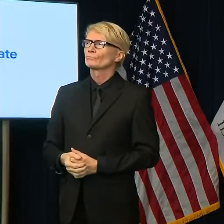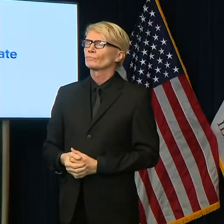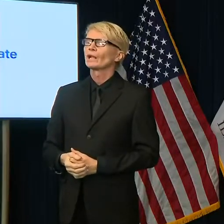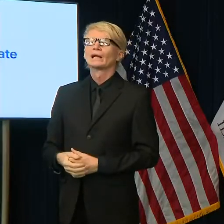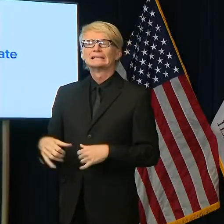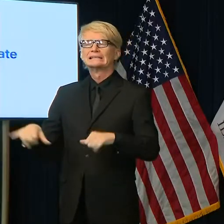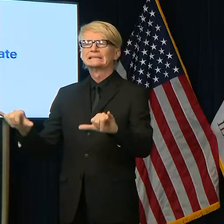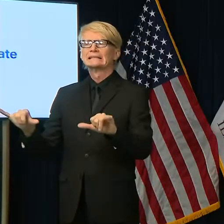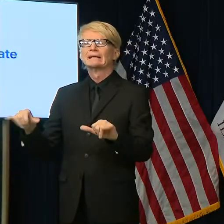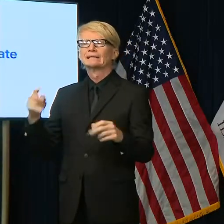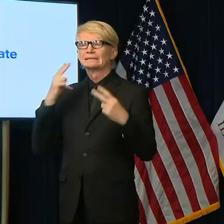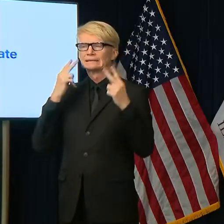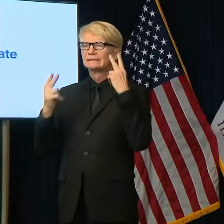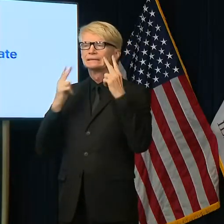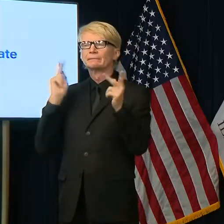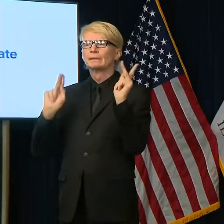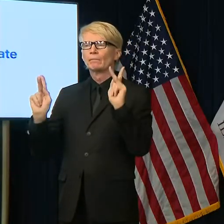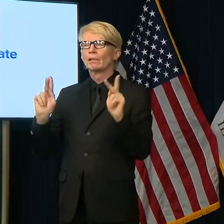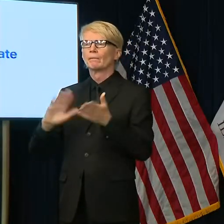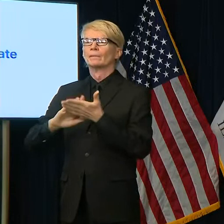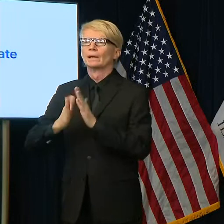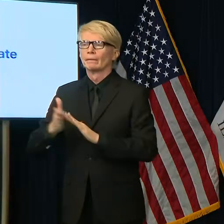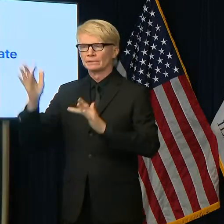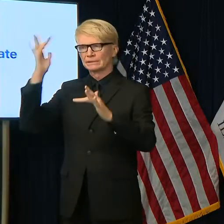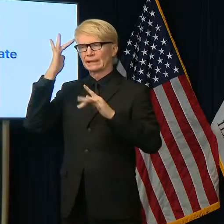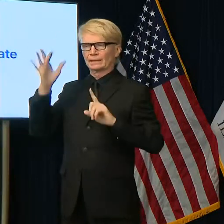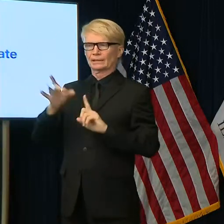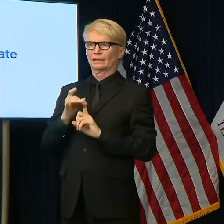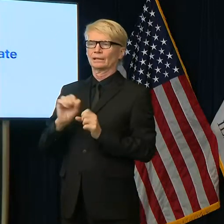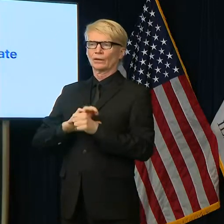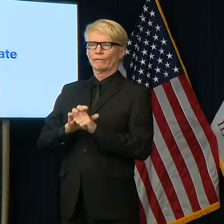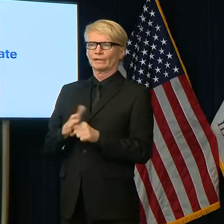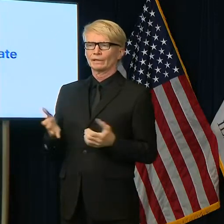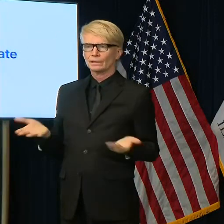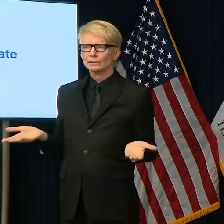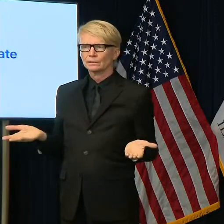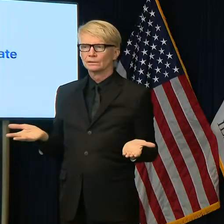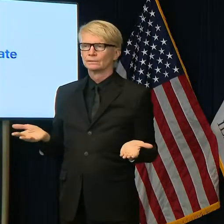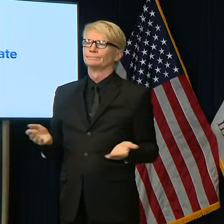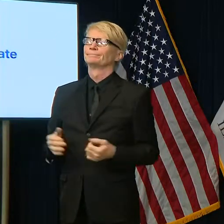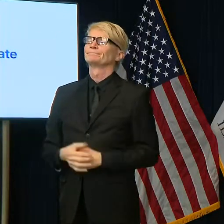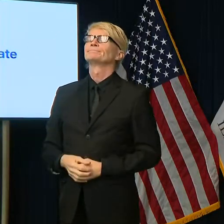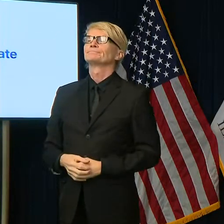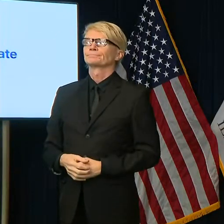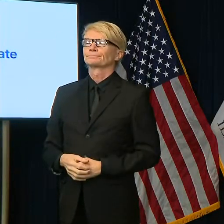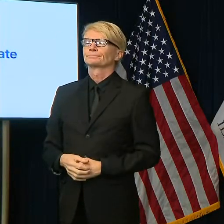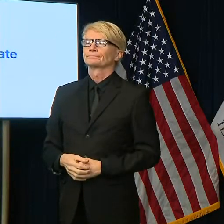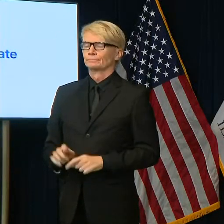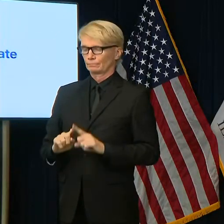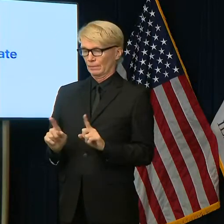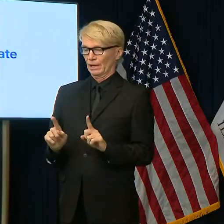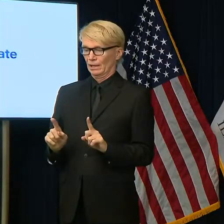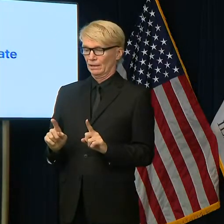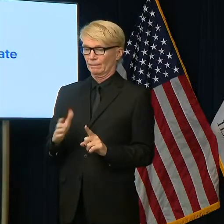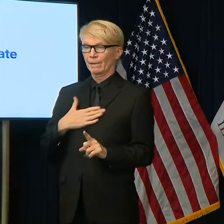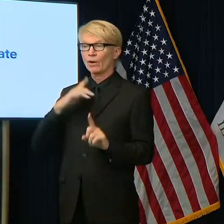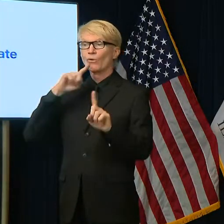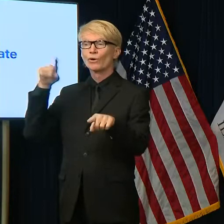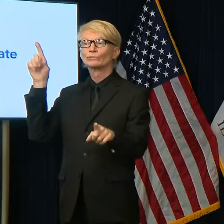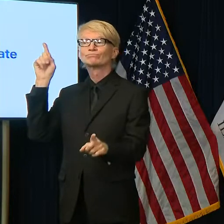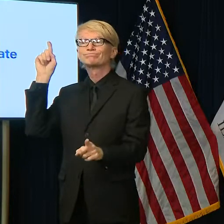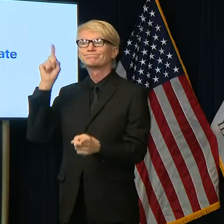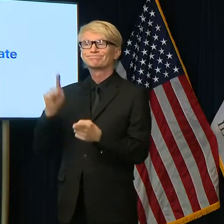have people getting sick. And but I want everybody to understand that it's not that the mitigations aren't